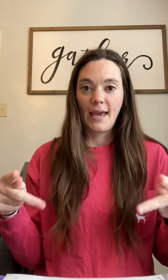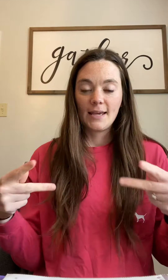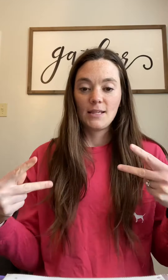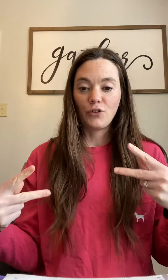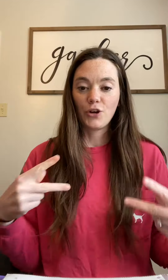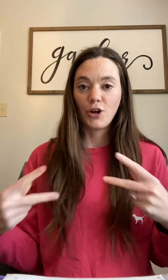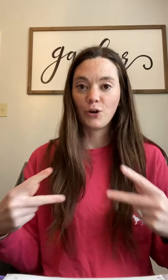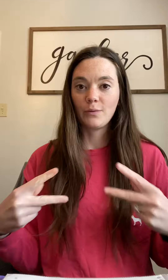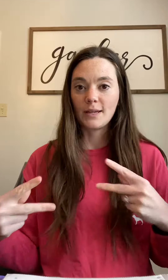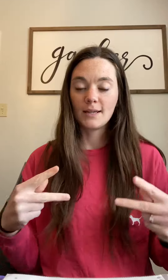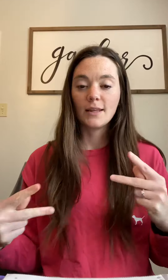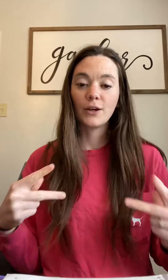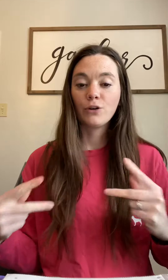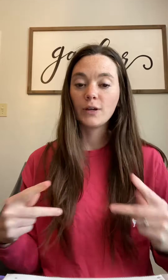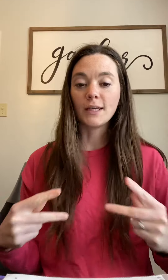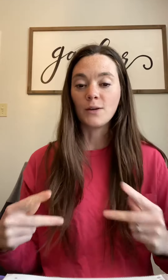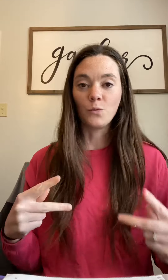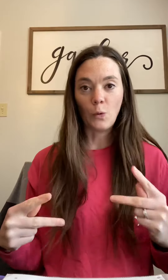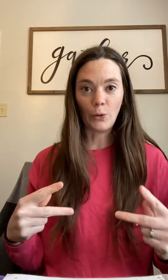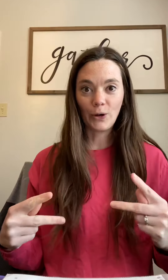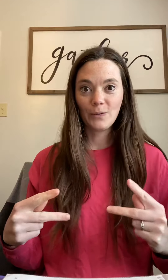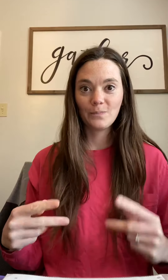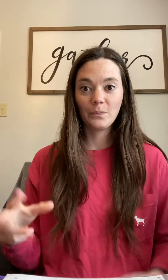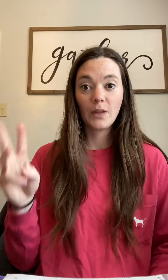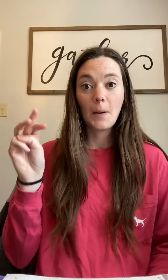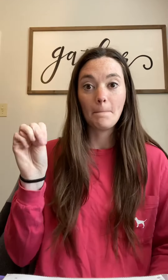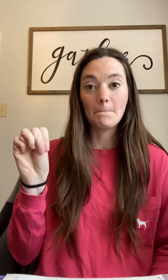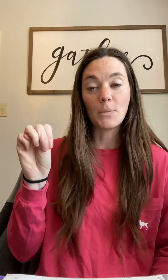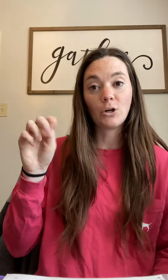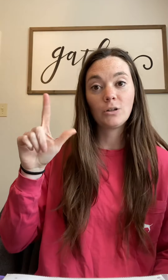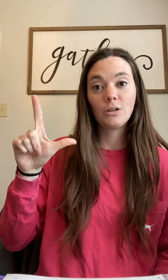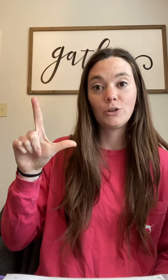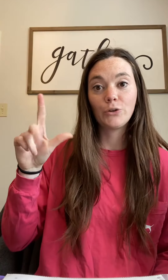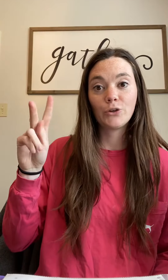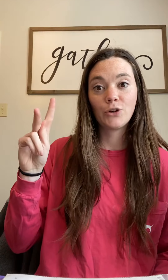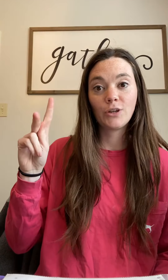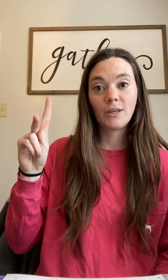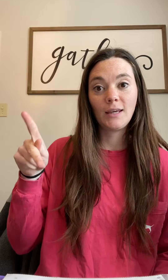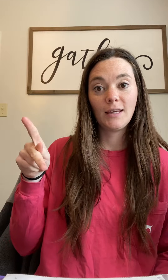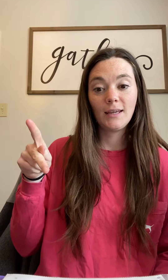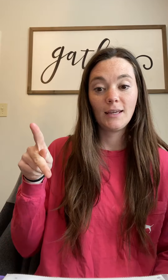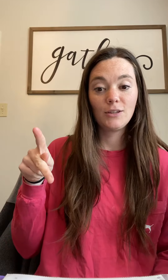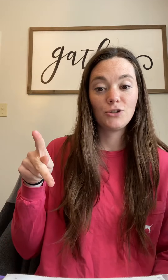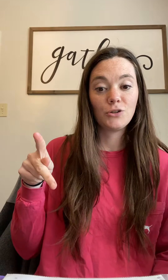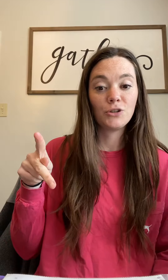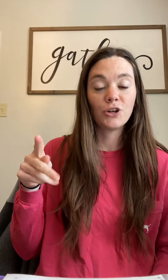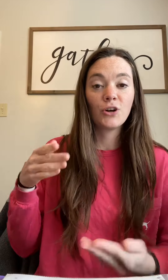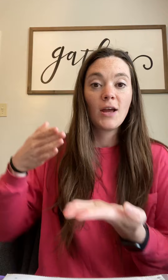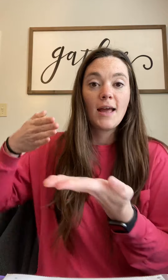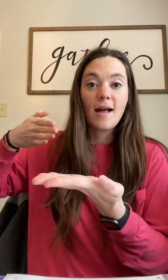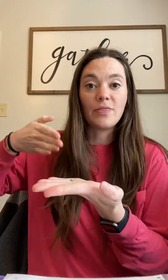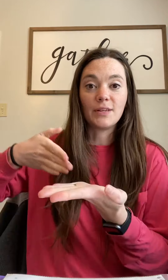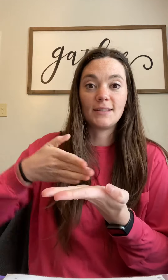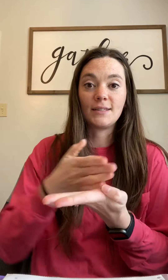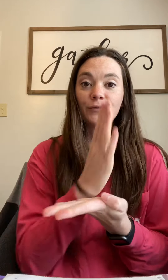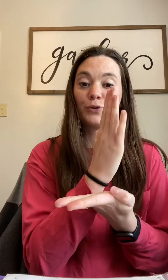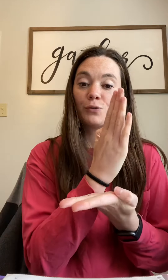K's for Korean, the Korean War. Martin Luther King Jr. and the Civil